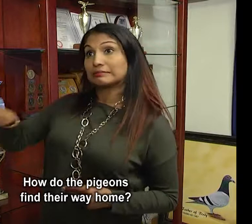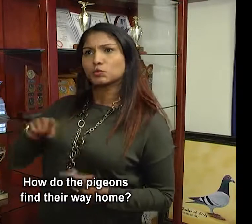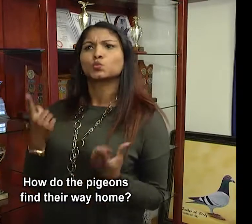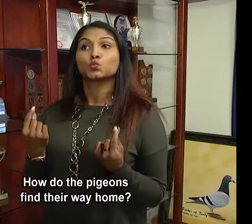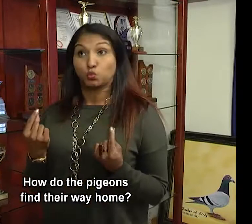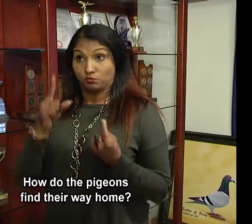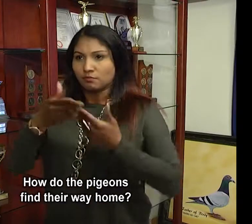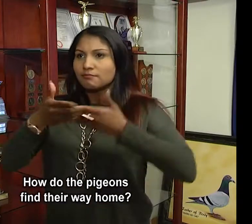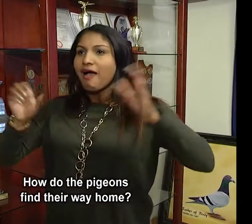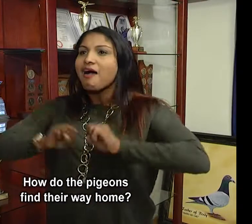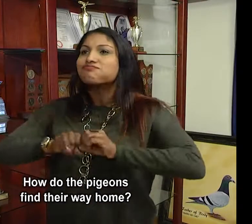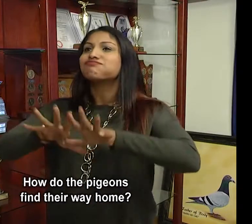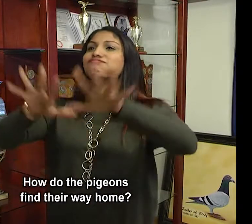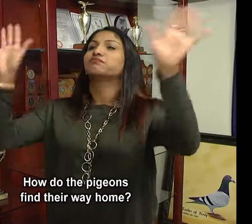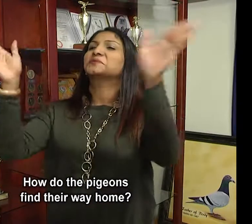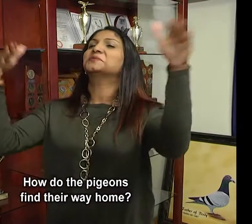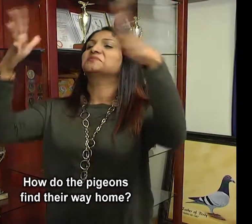pigeons find their way home?